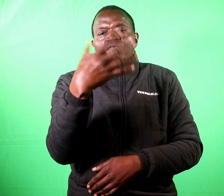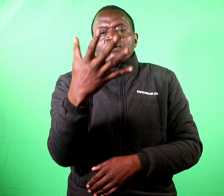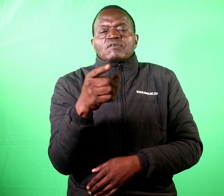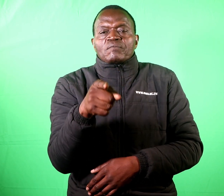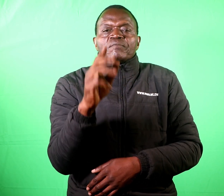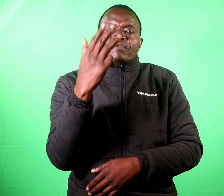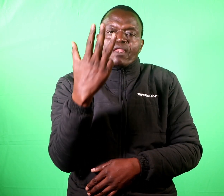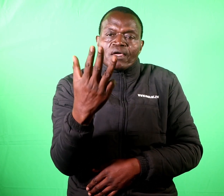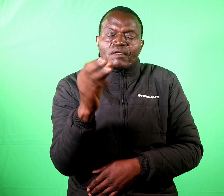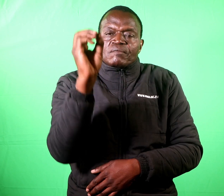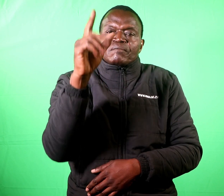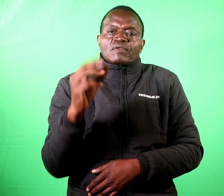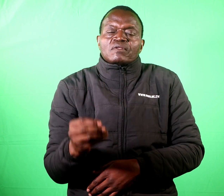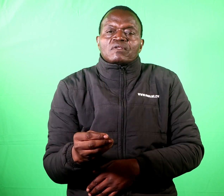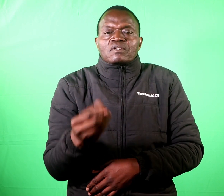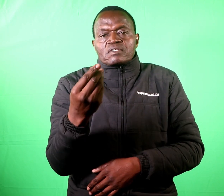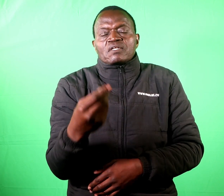25.9%. Salary or wages,